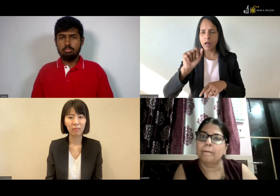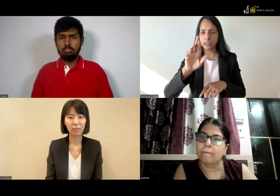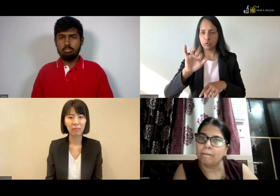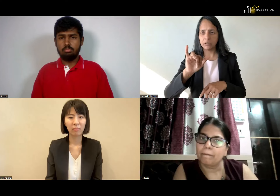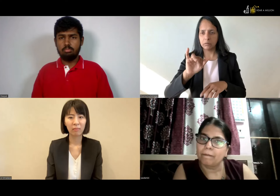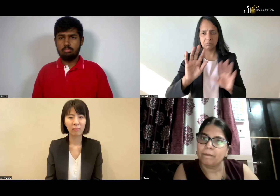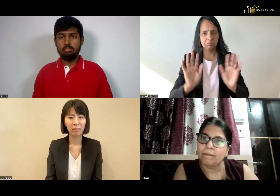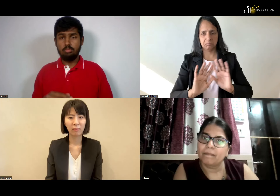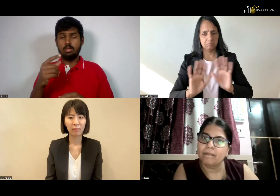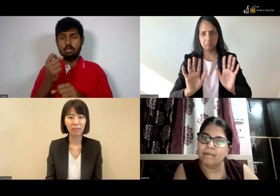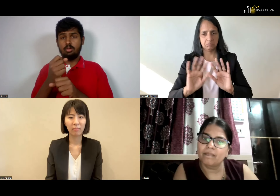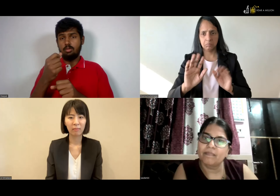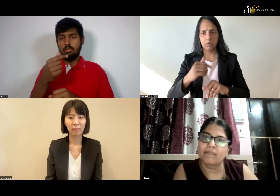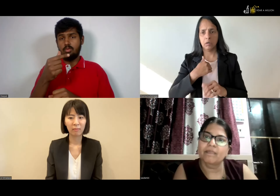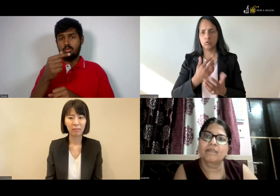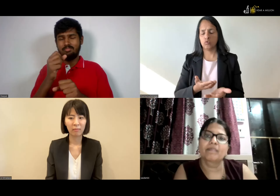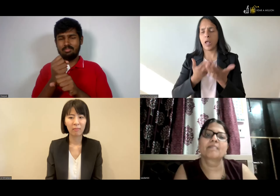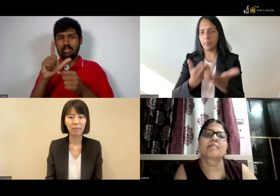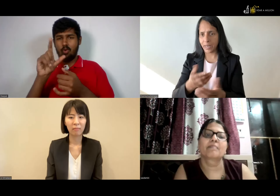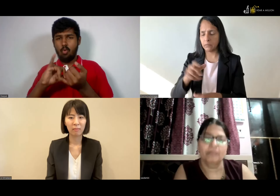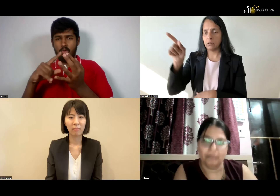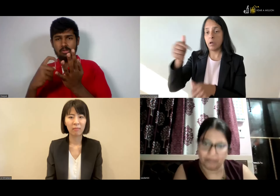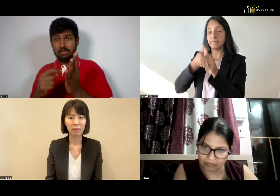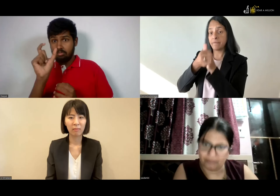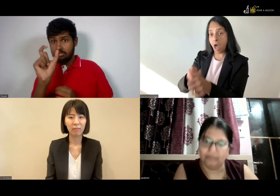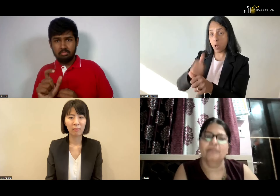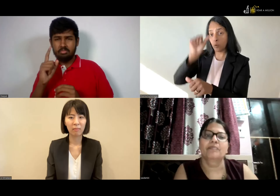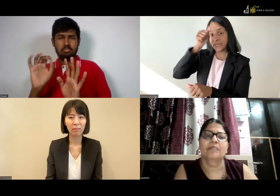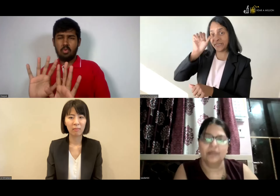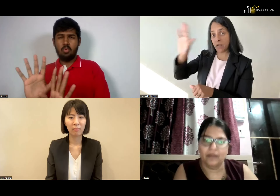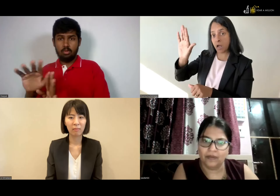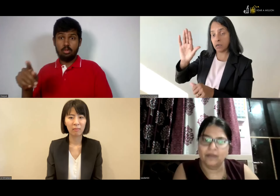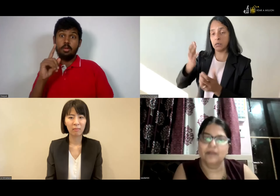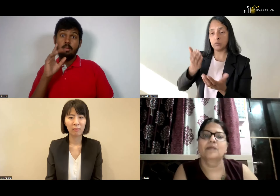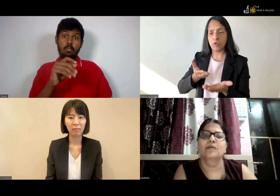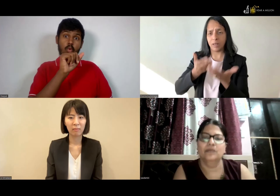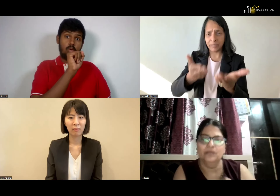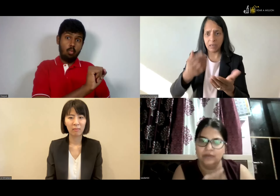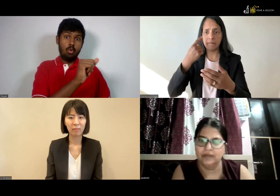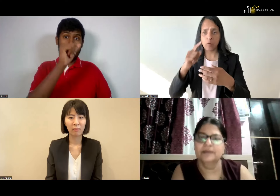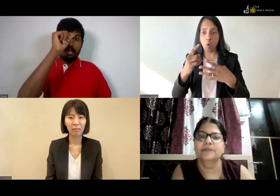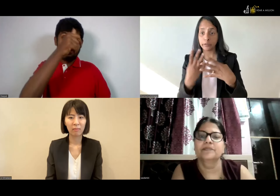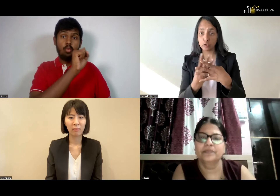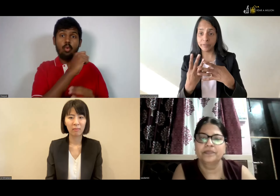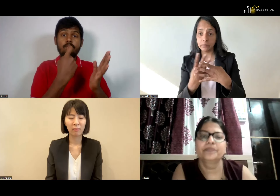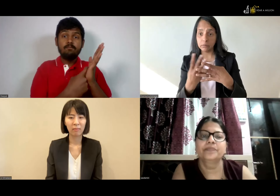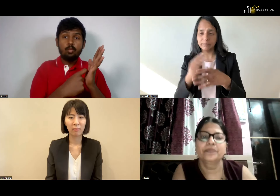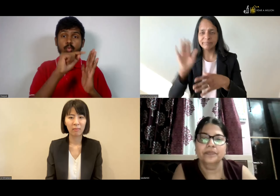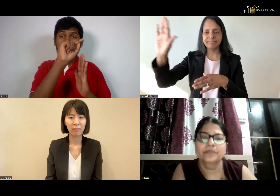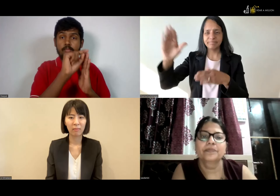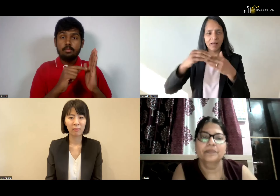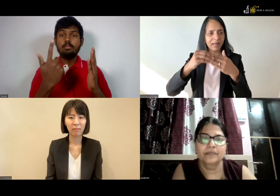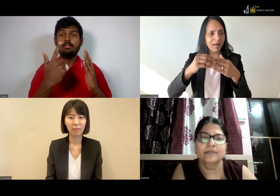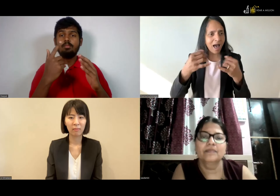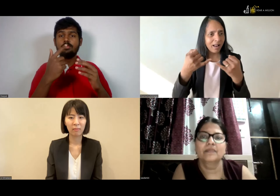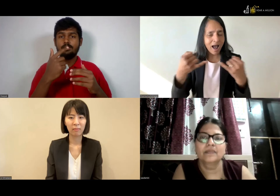See, glossary, it's not really required. I would recommend that just follow, um,